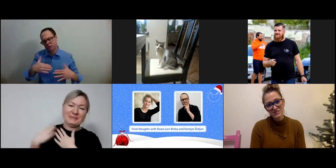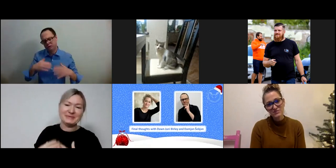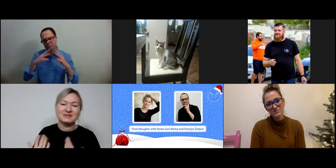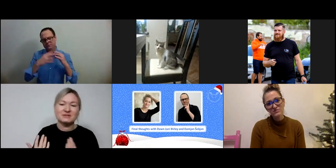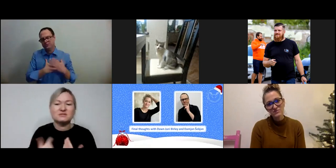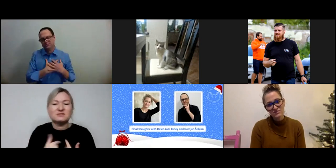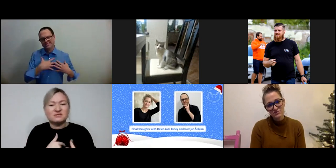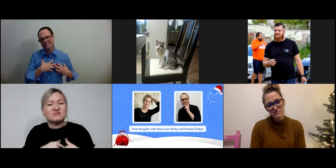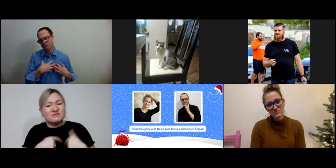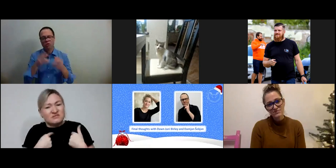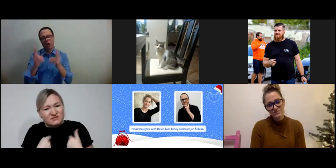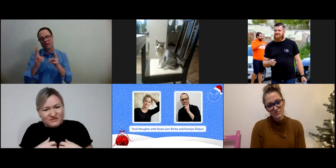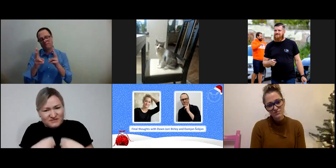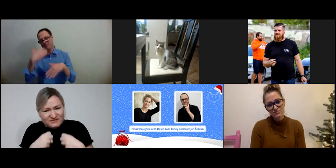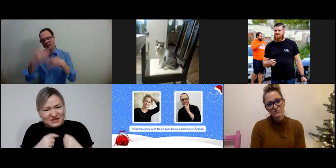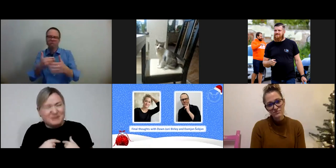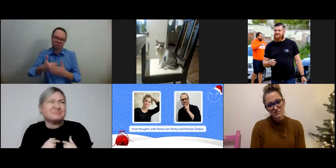Have time for family life.